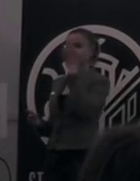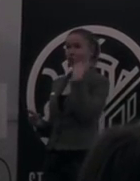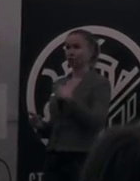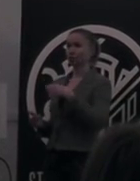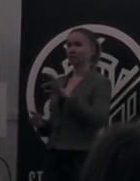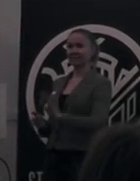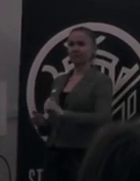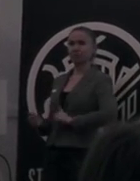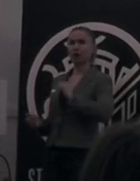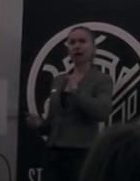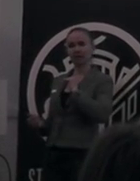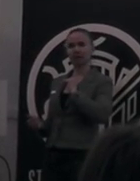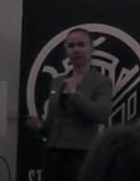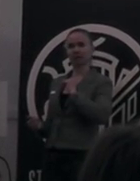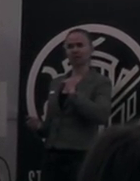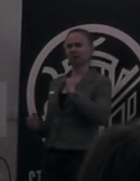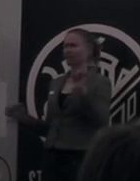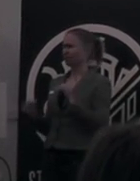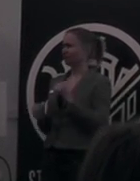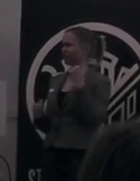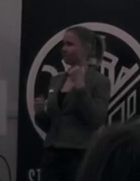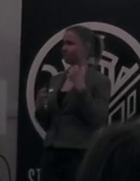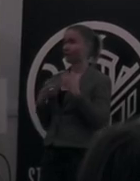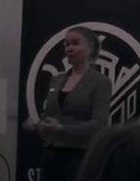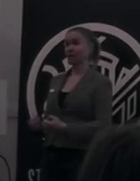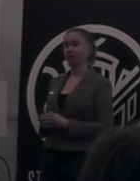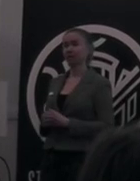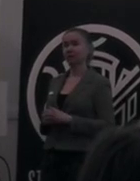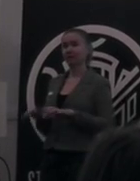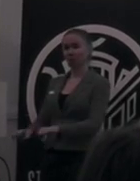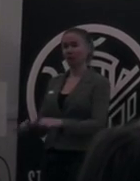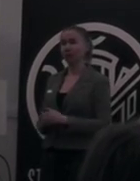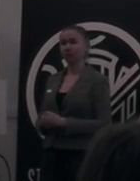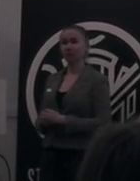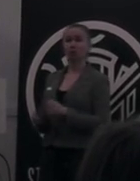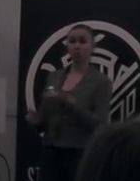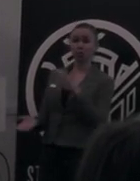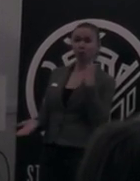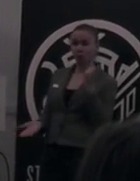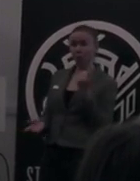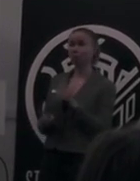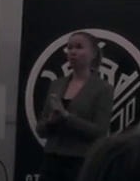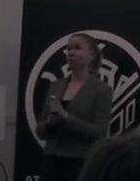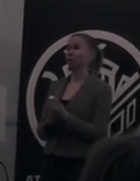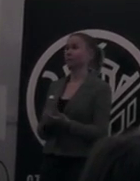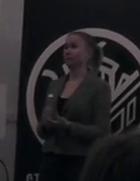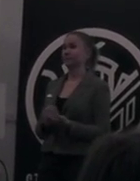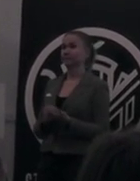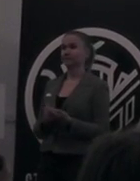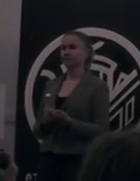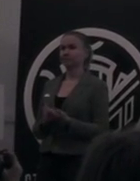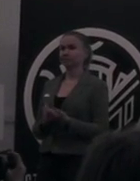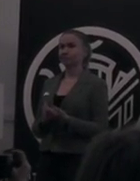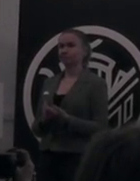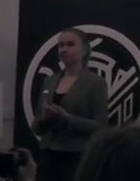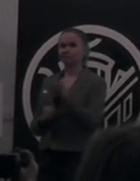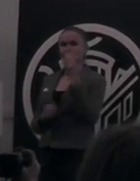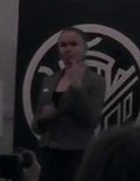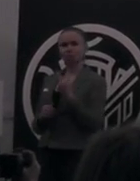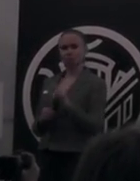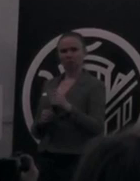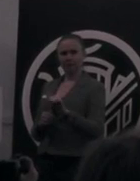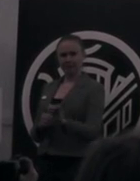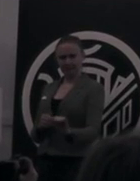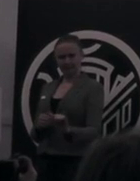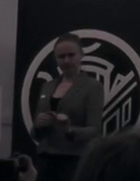Pride was tremendously violent, including deaths. And in